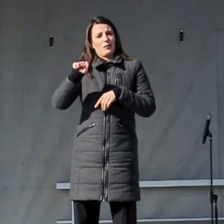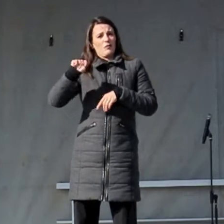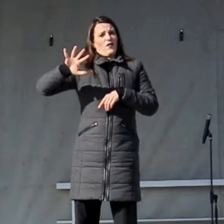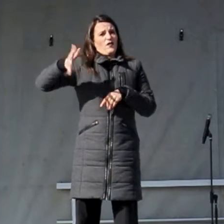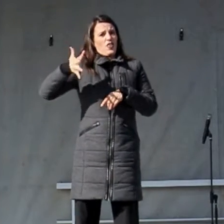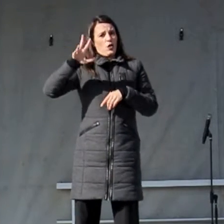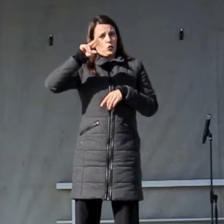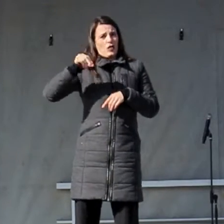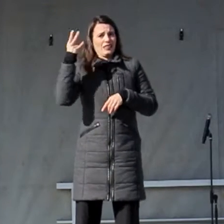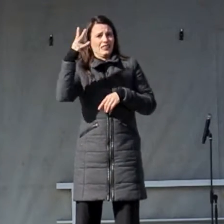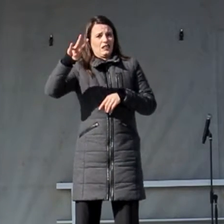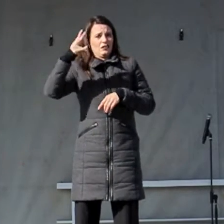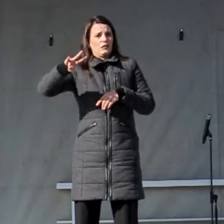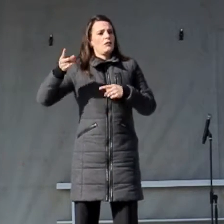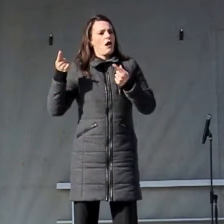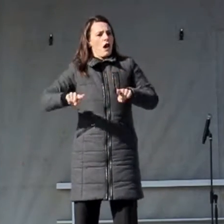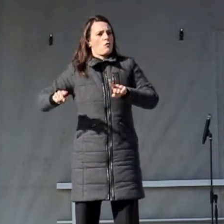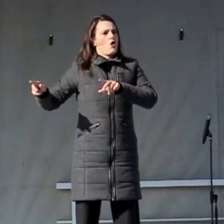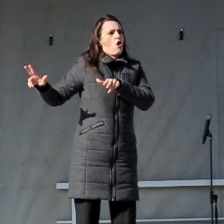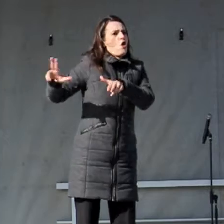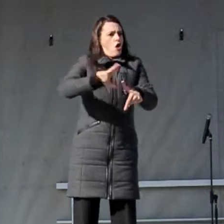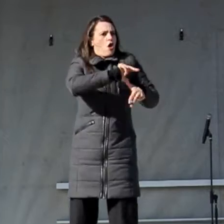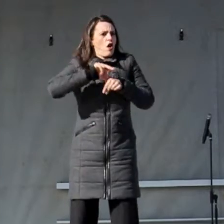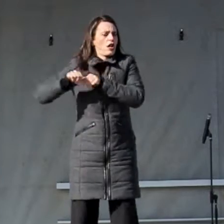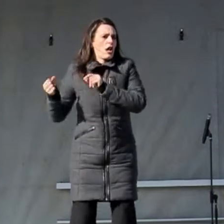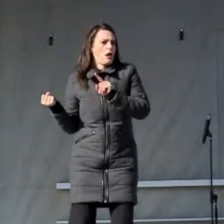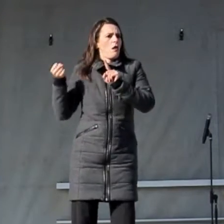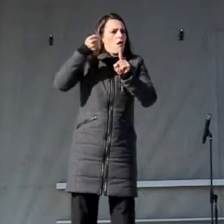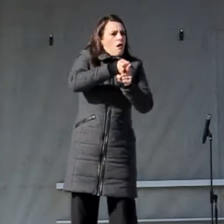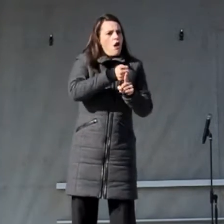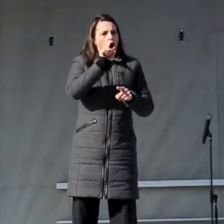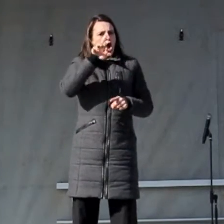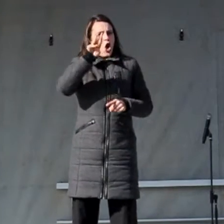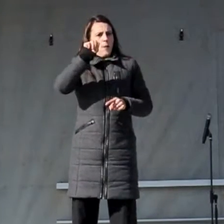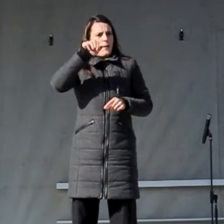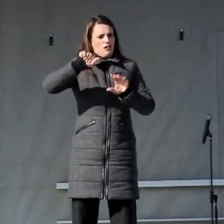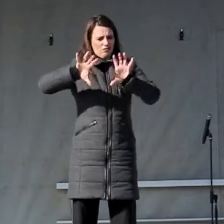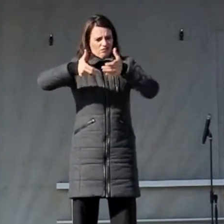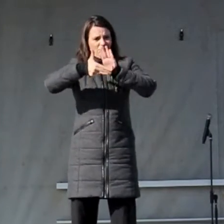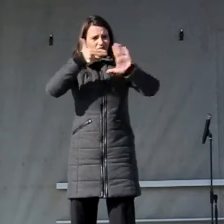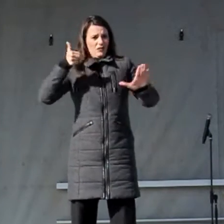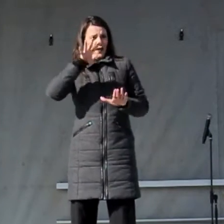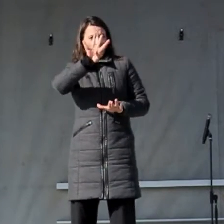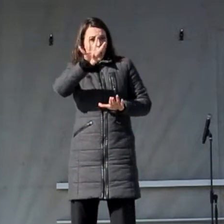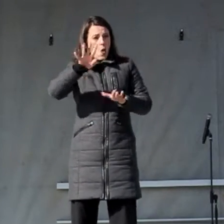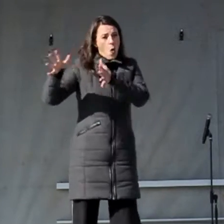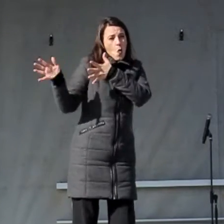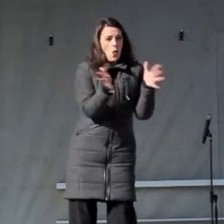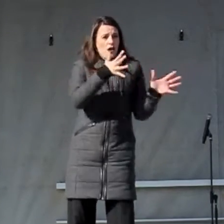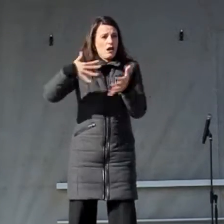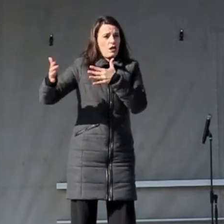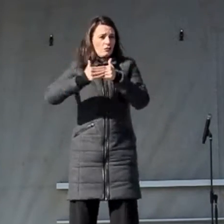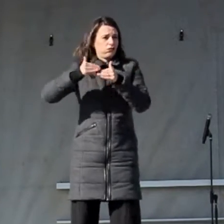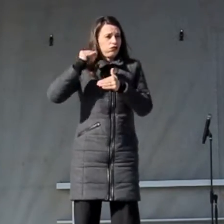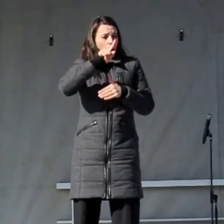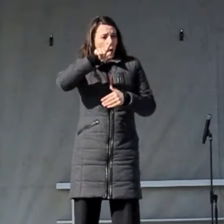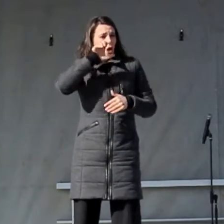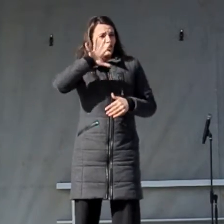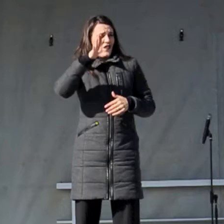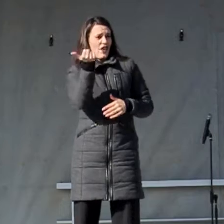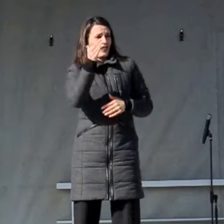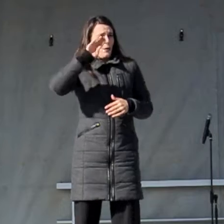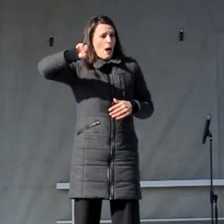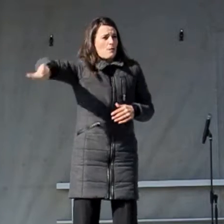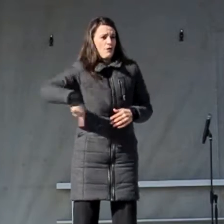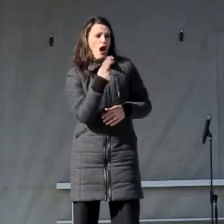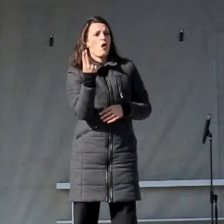September 5th, 2017, Hurricane Irma, a Category 4 with winds of 115 miles